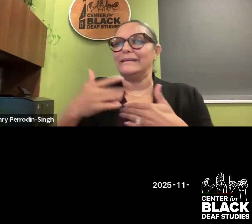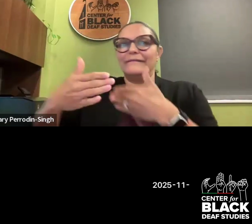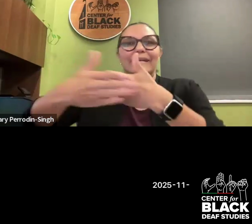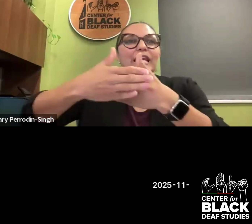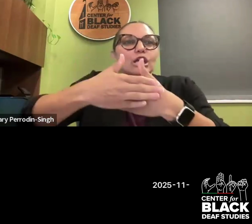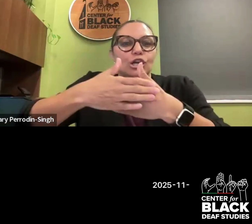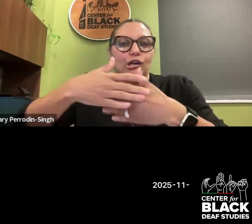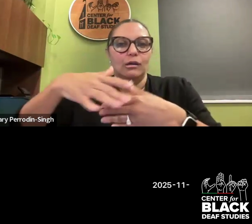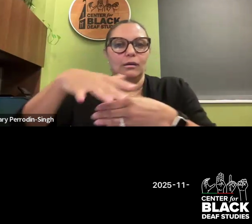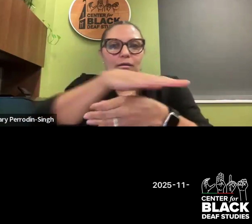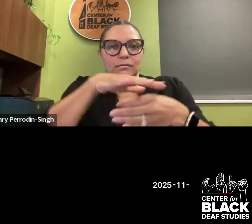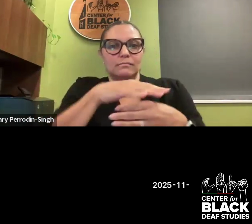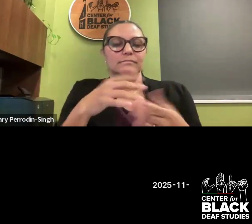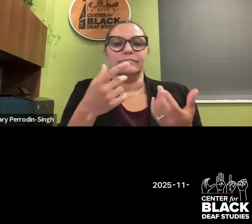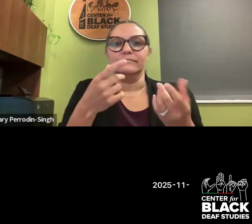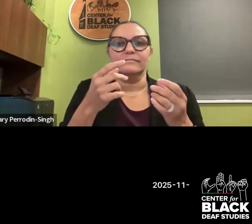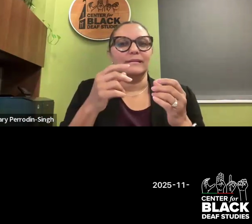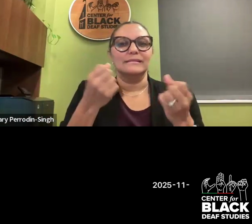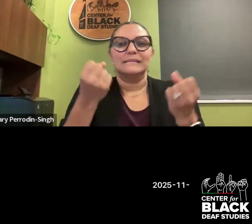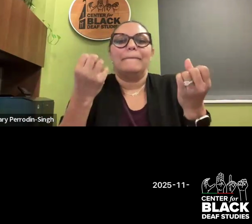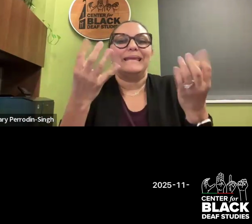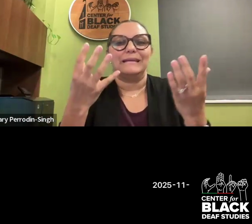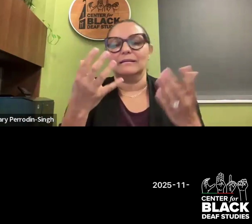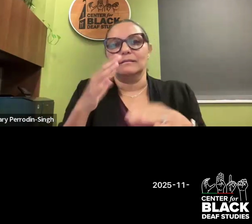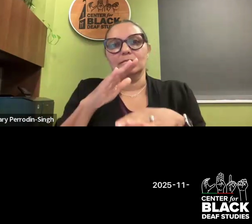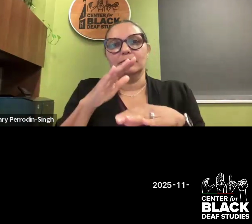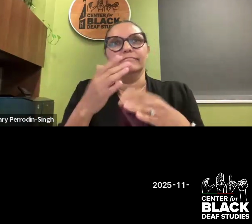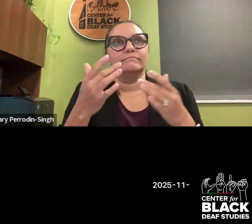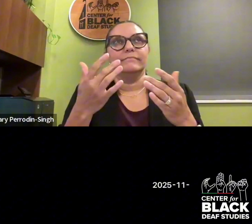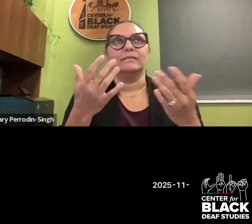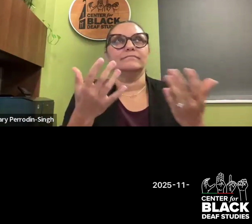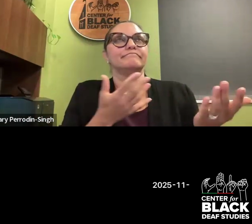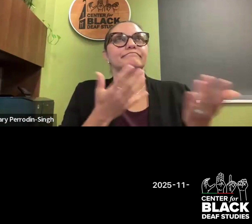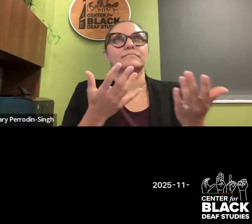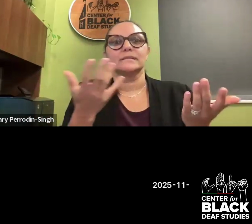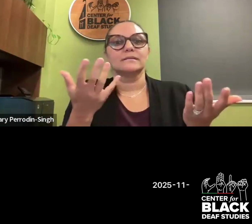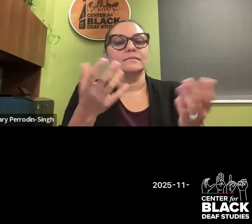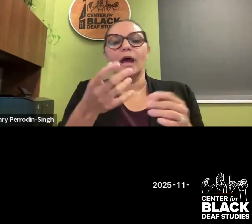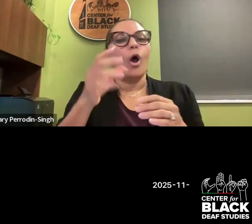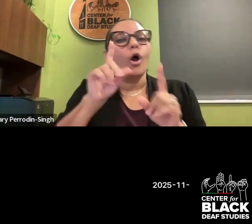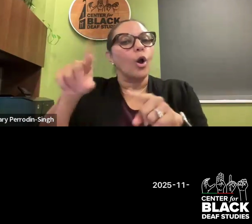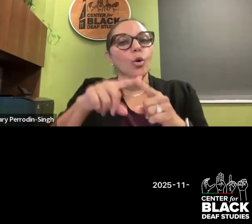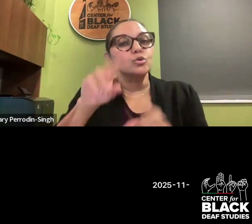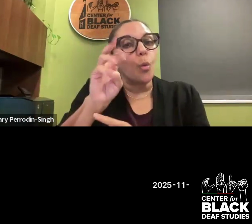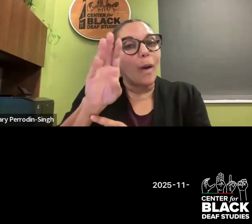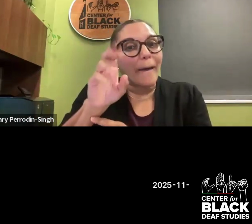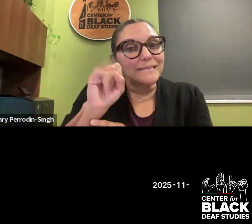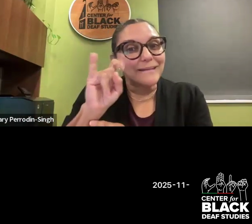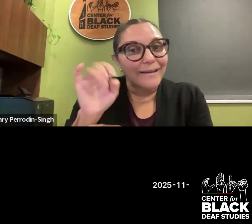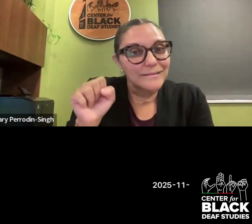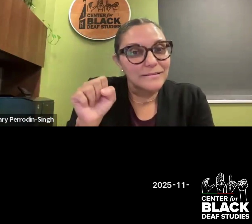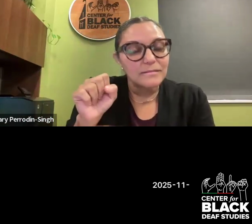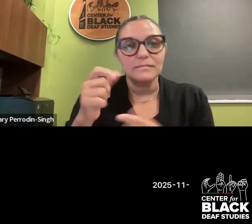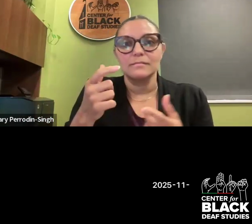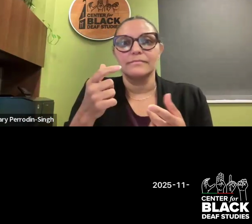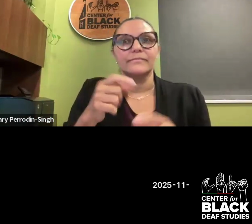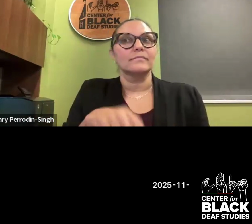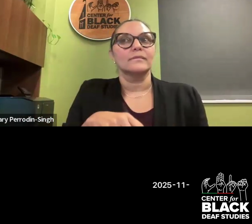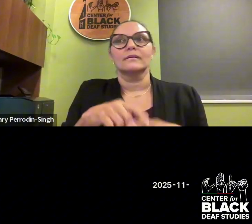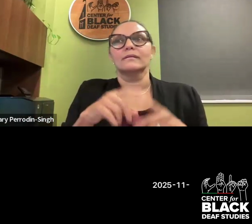language or access to that. So let them know what they have access to, what's nearby, that there's social media, that there's websites. Have them